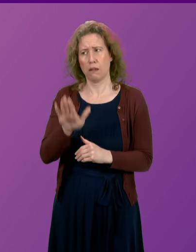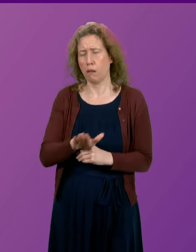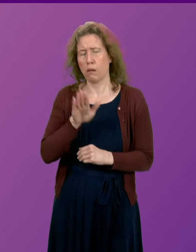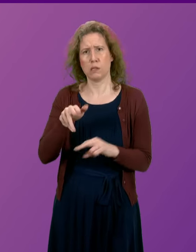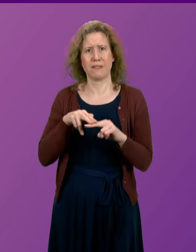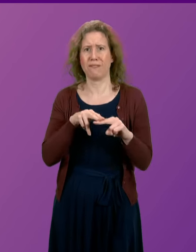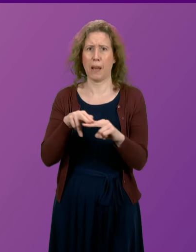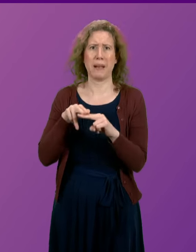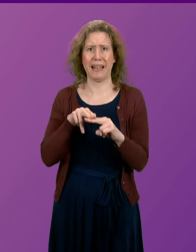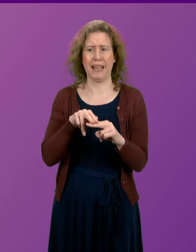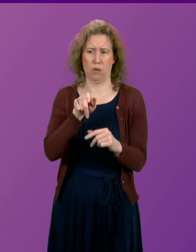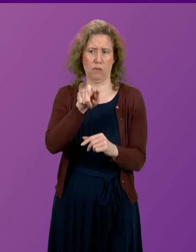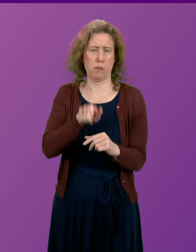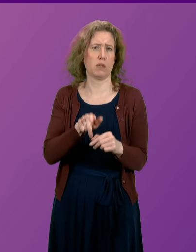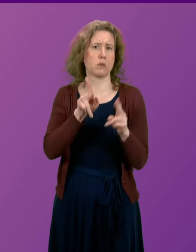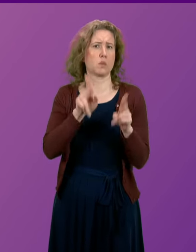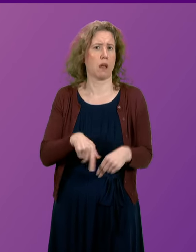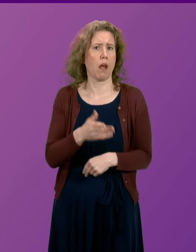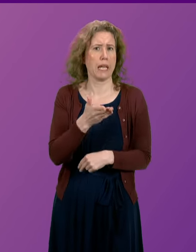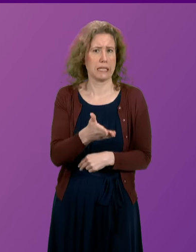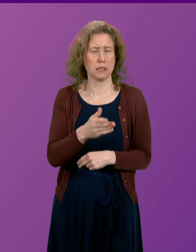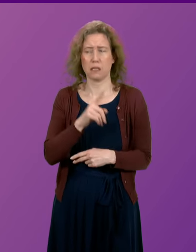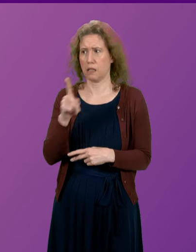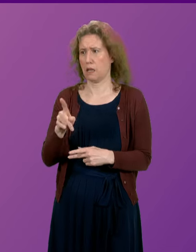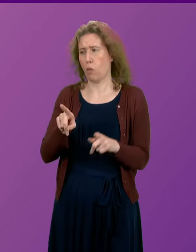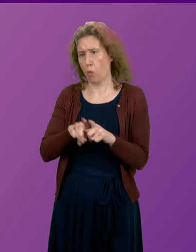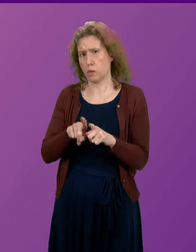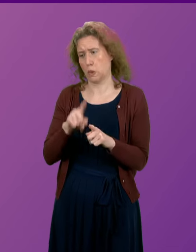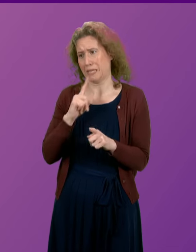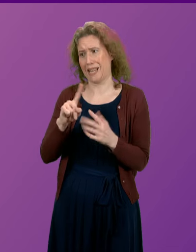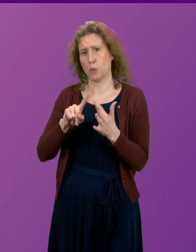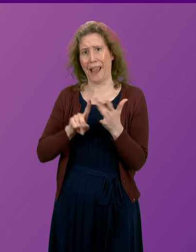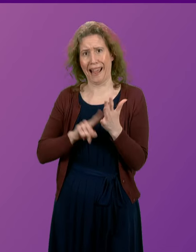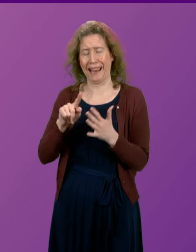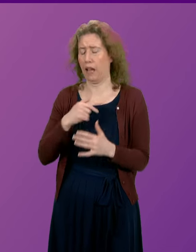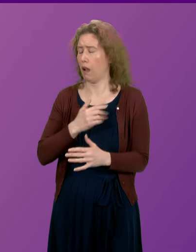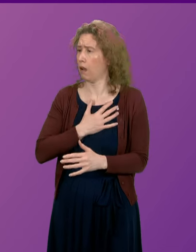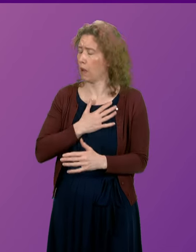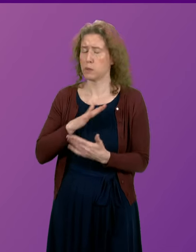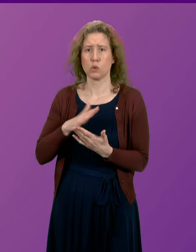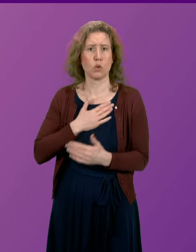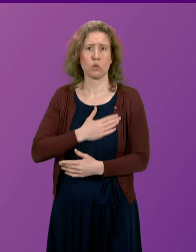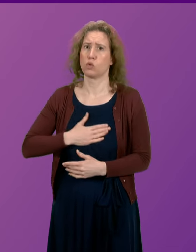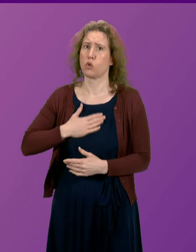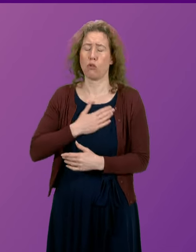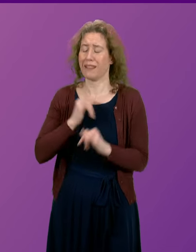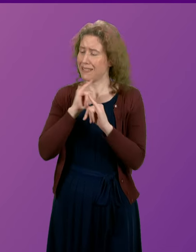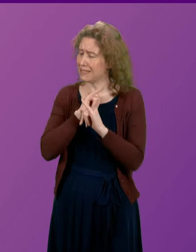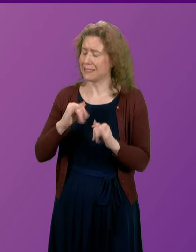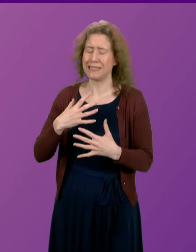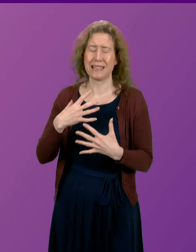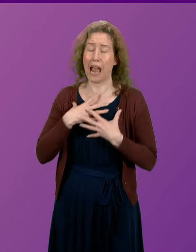of the individual who lost their life. I want to say to Ailey directly that I am sorry for the terrifying